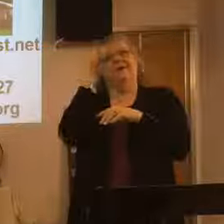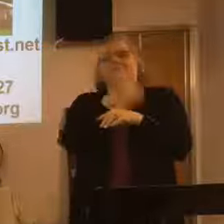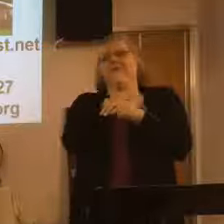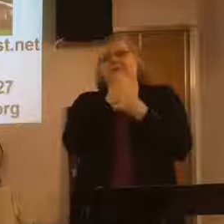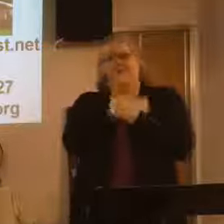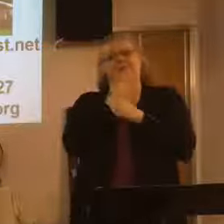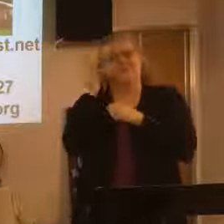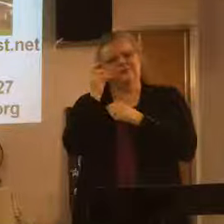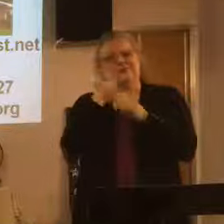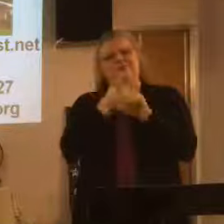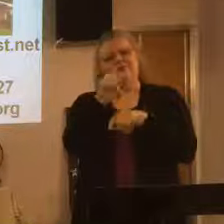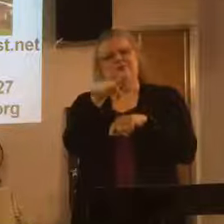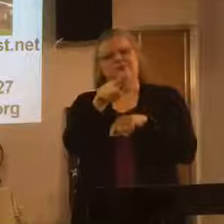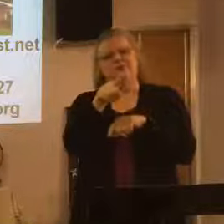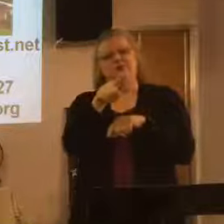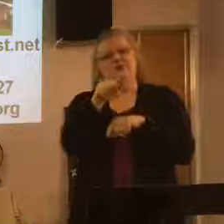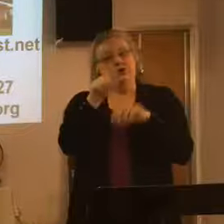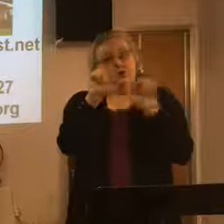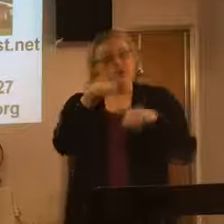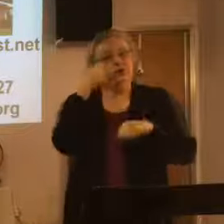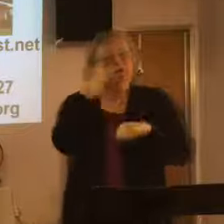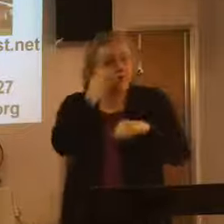can call the church and leave us a voicemail.